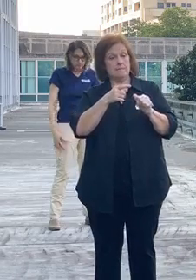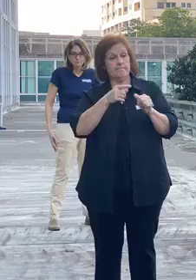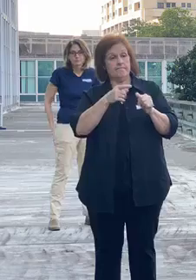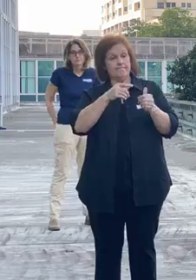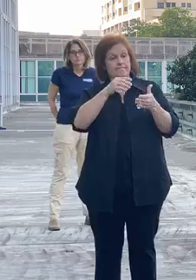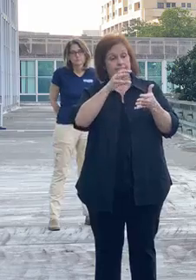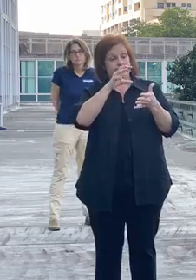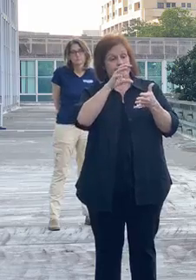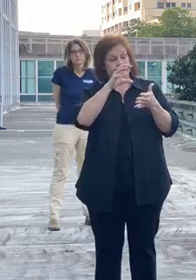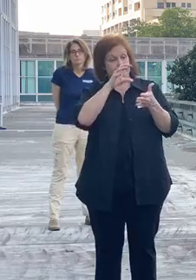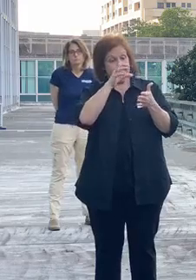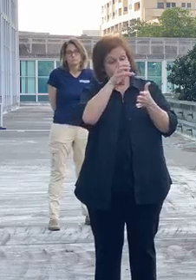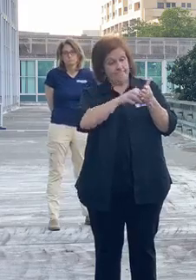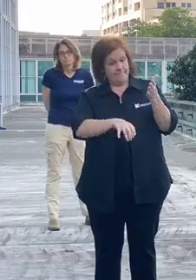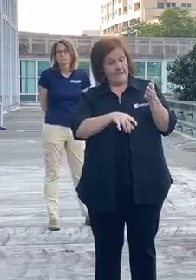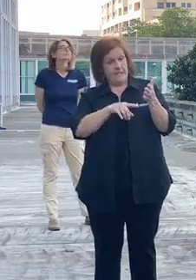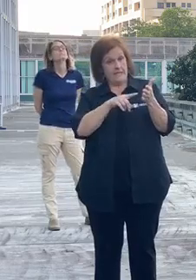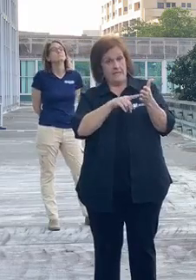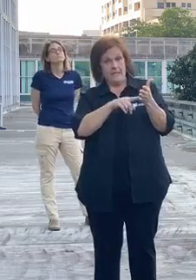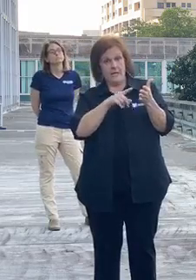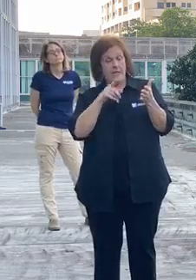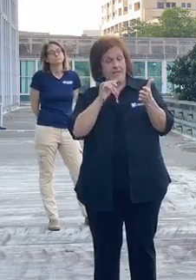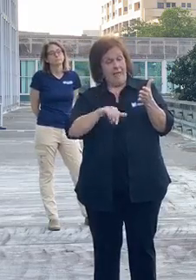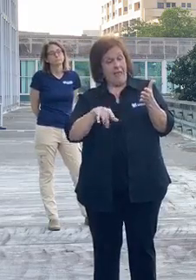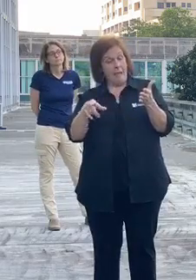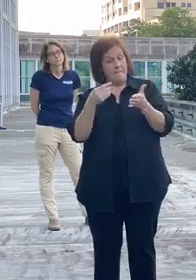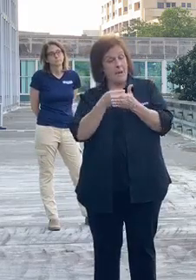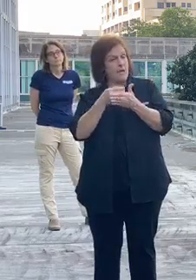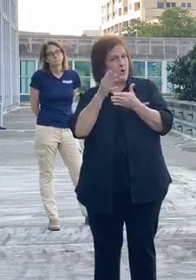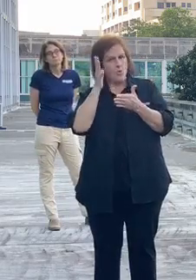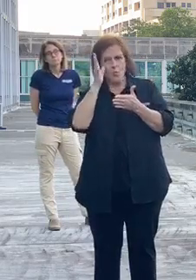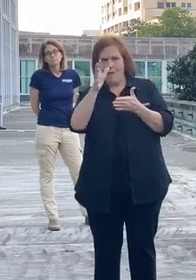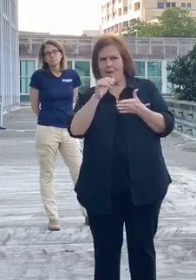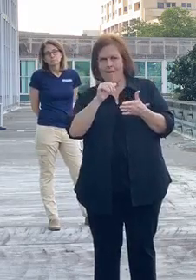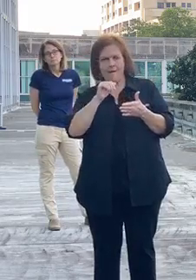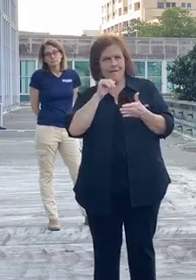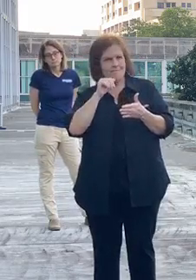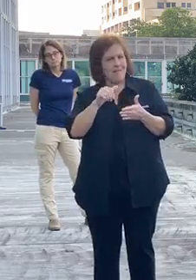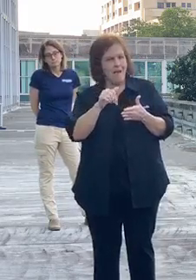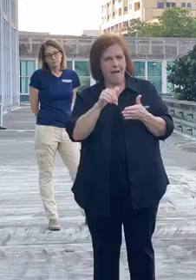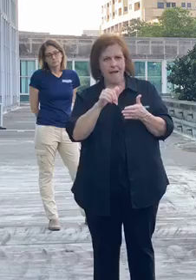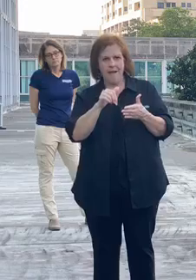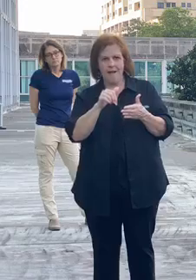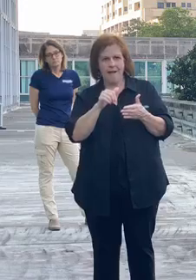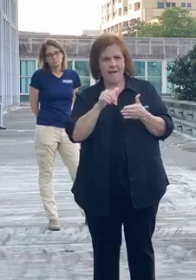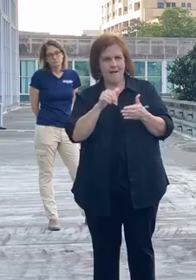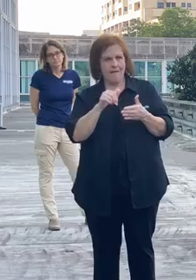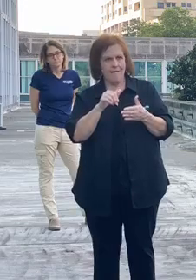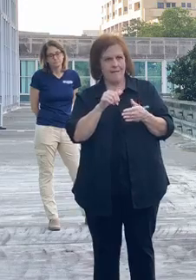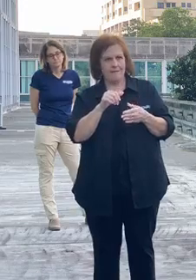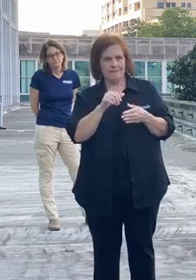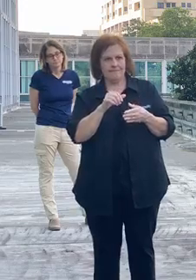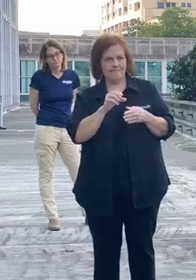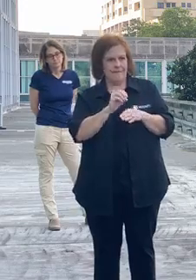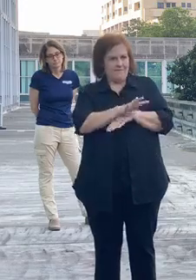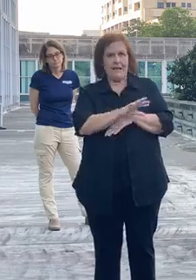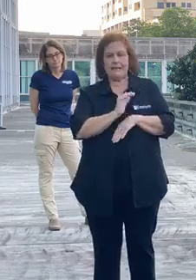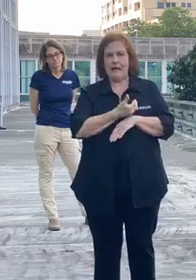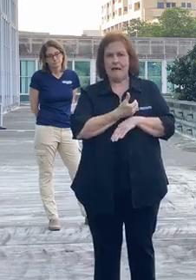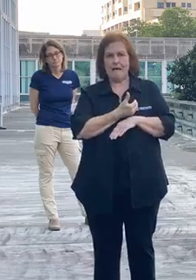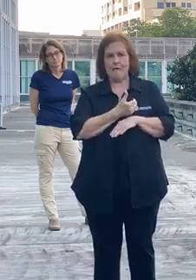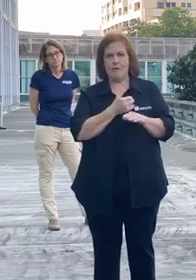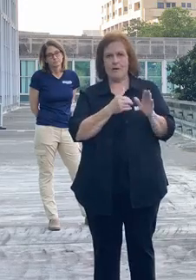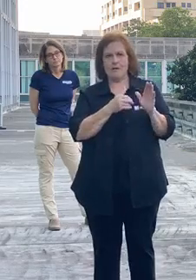the deficits that we have. And that's a big, big concern. It is, what